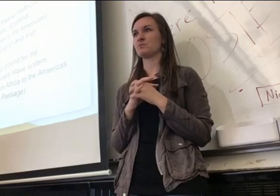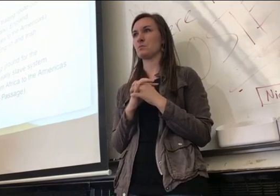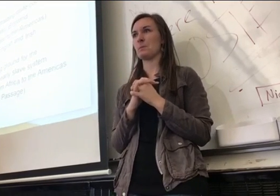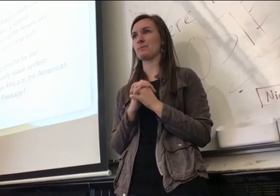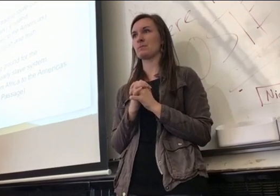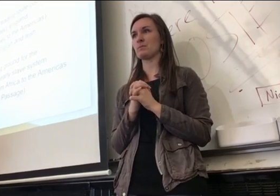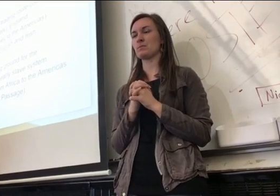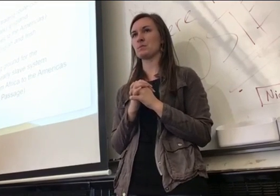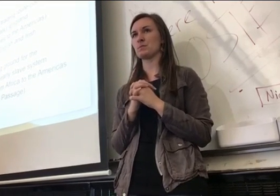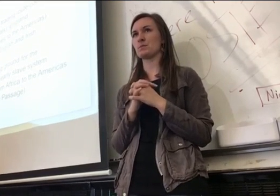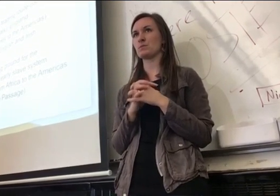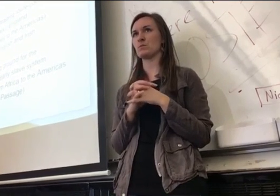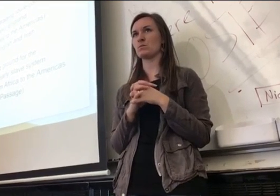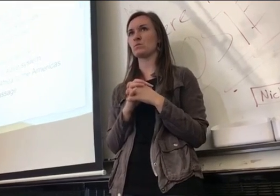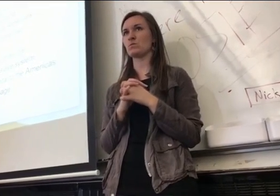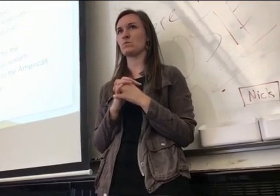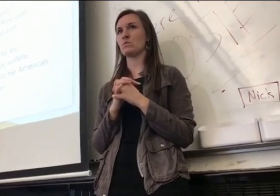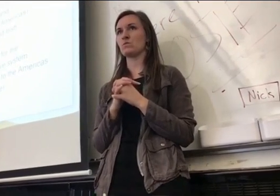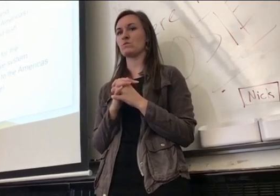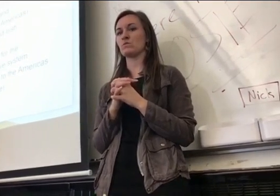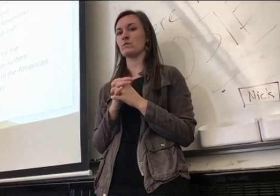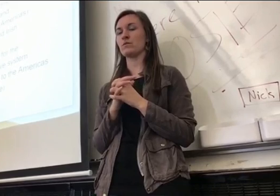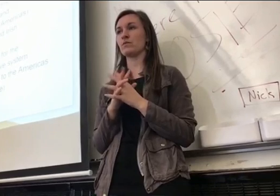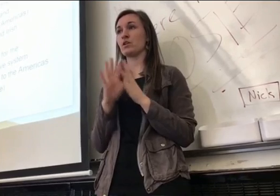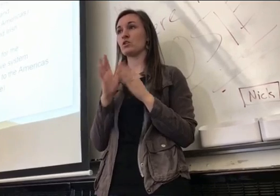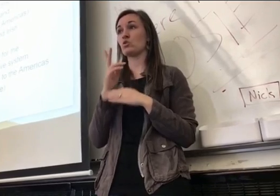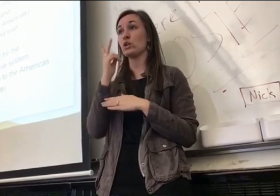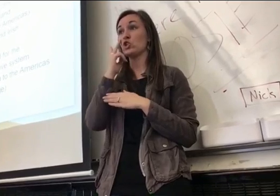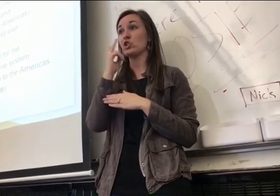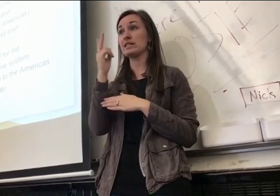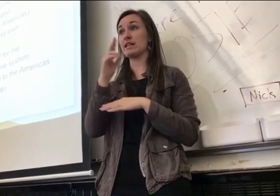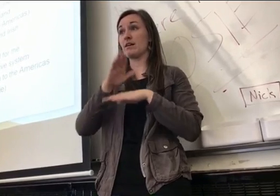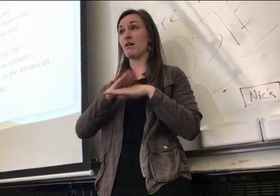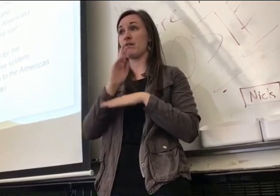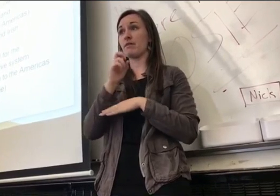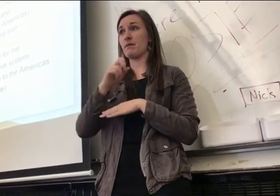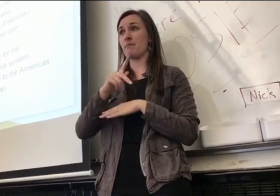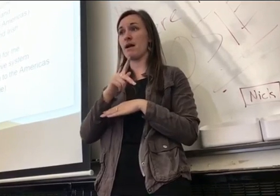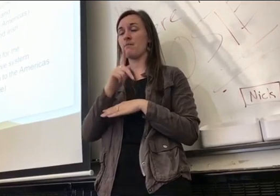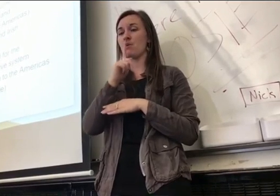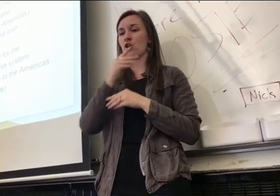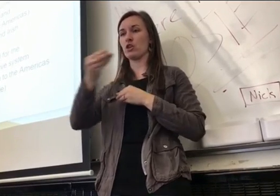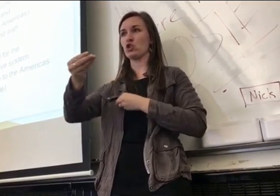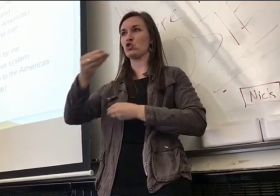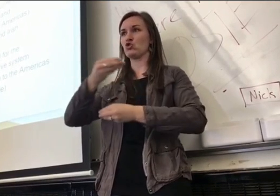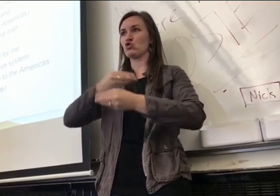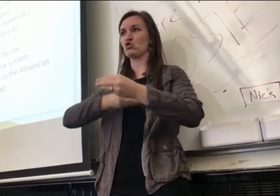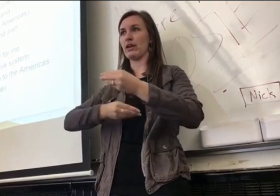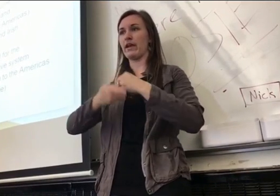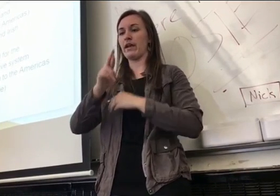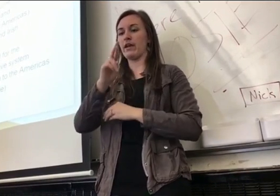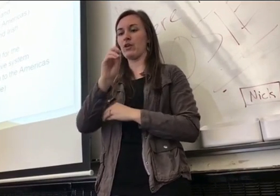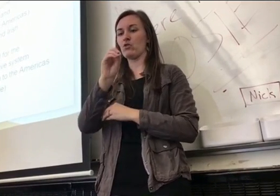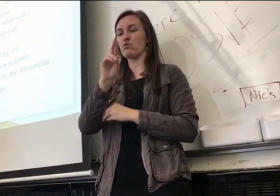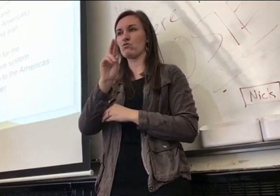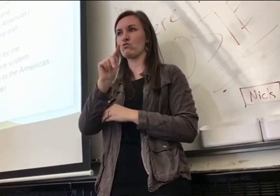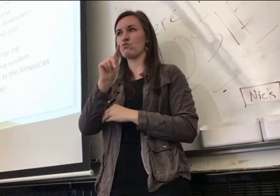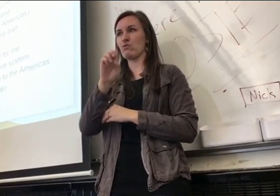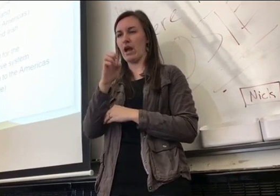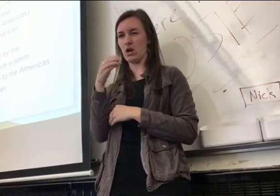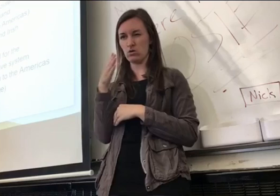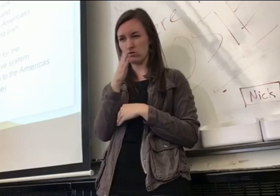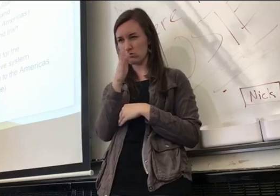Okay, so what you're seeing right here are going to be the trade routes of the different parts of what is called